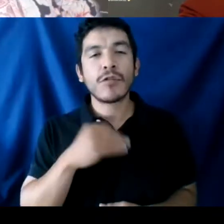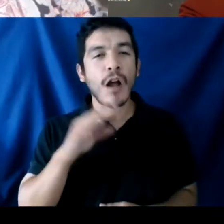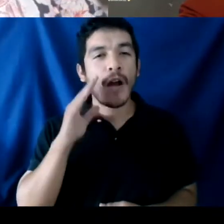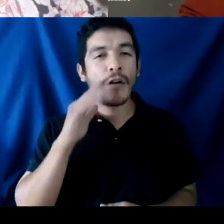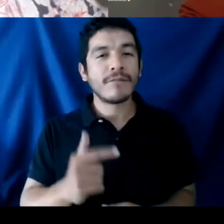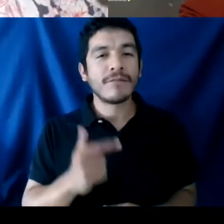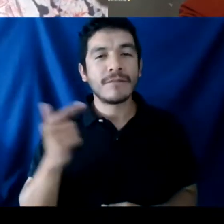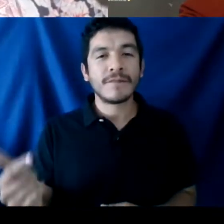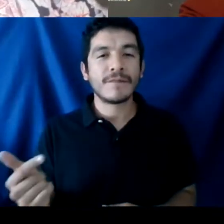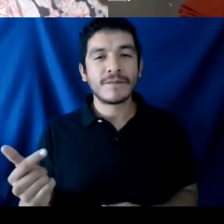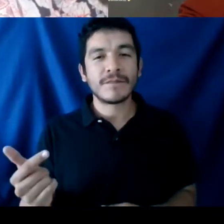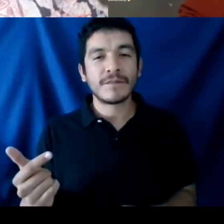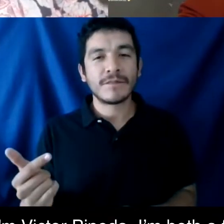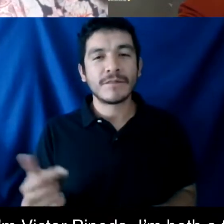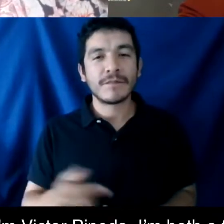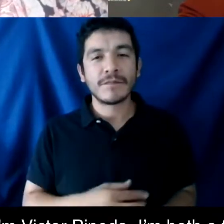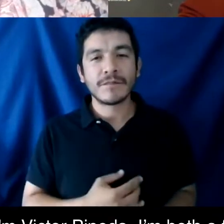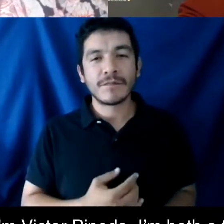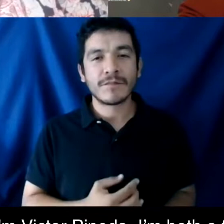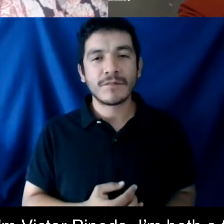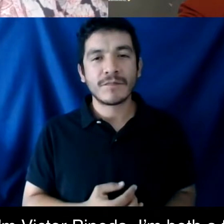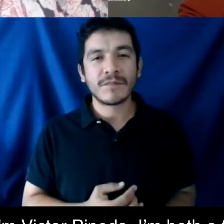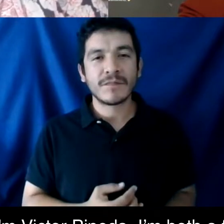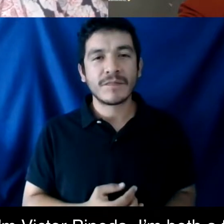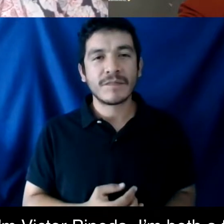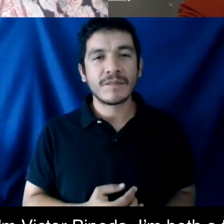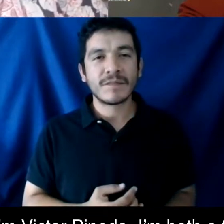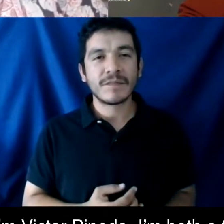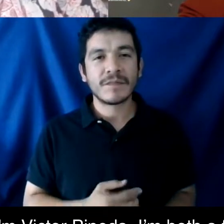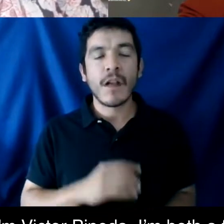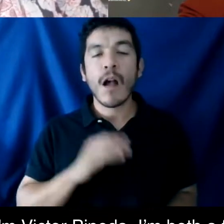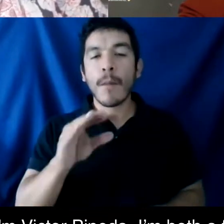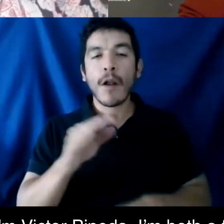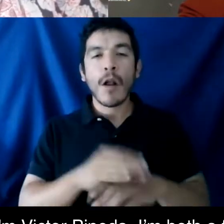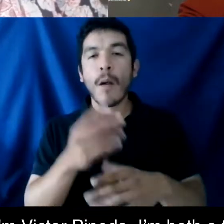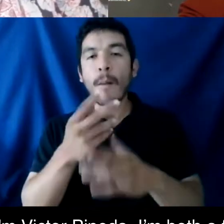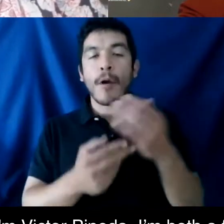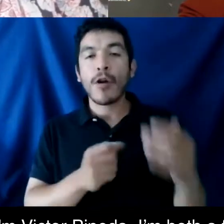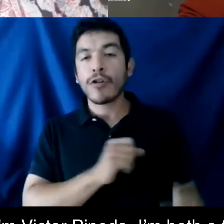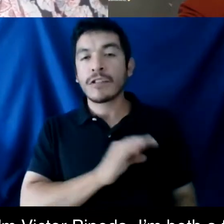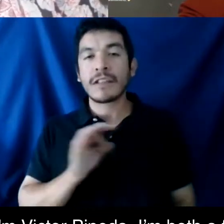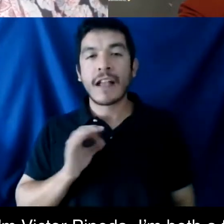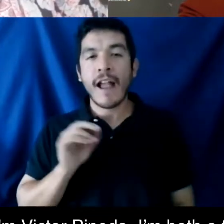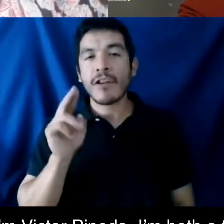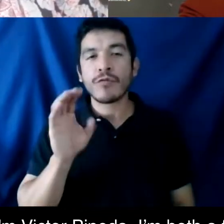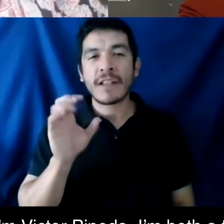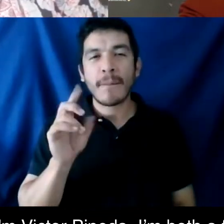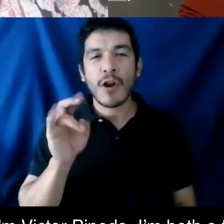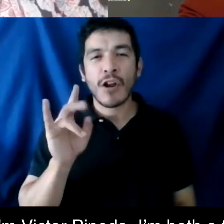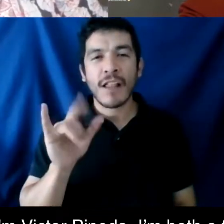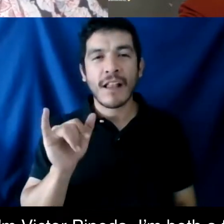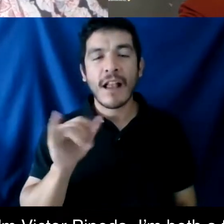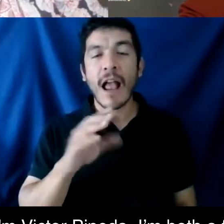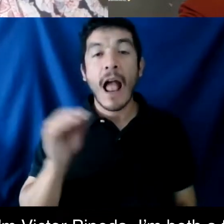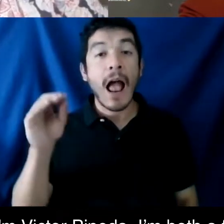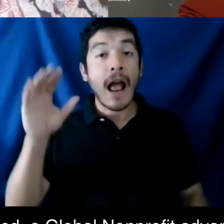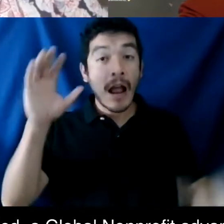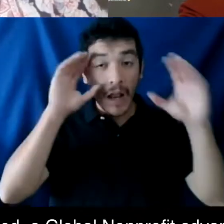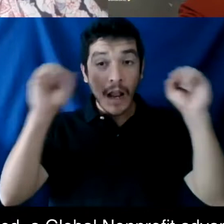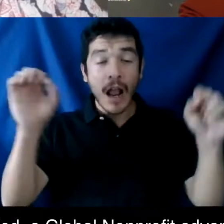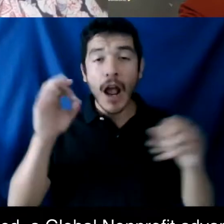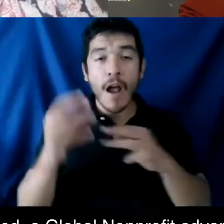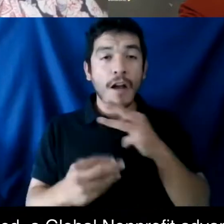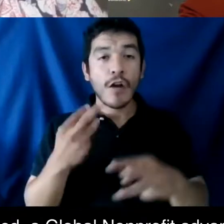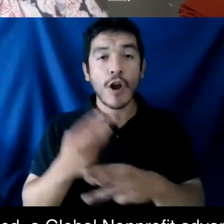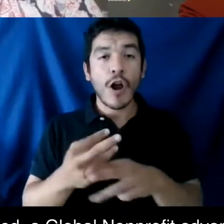introduce myself. Yeah, I'm Victor Pineda. I'm both a faculty at UC Berkeley. I'm the president of World